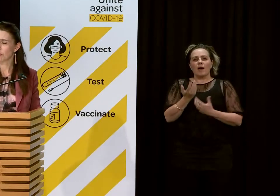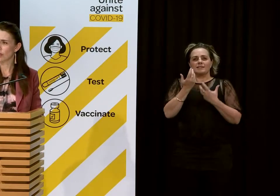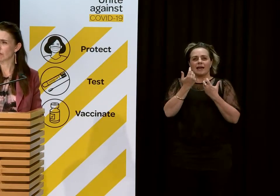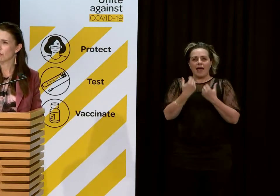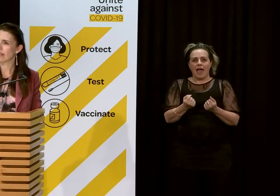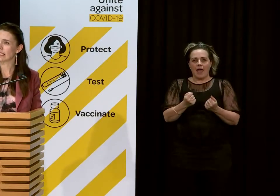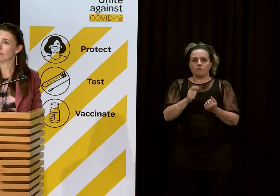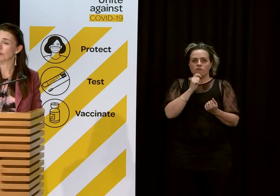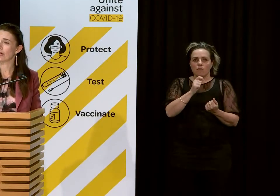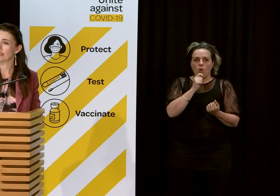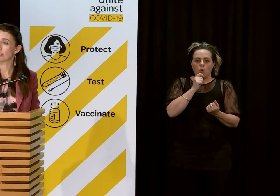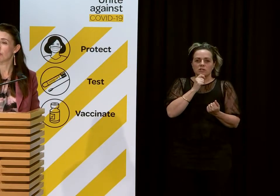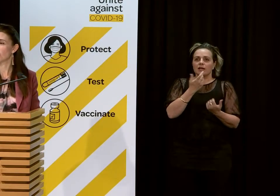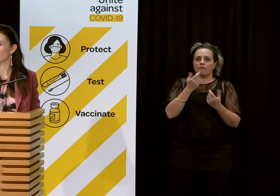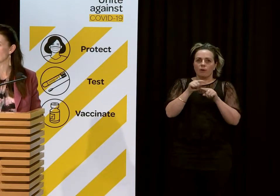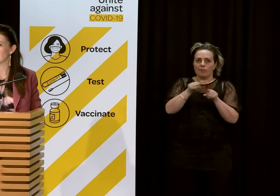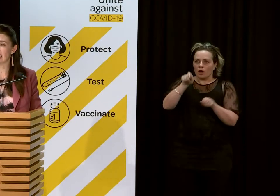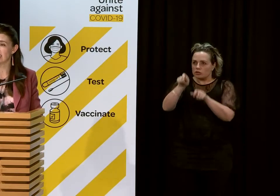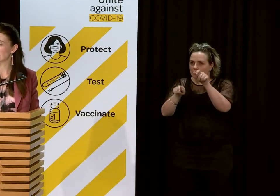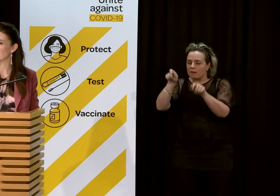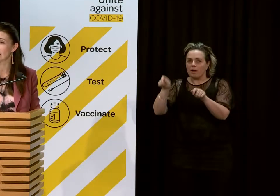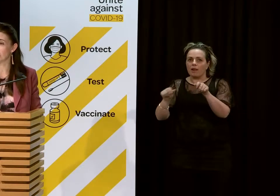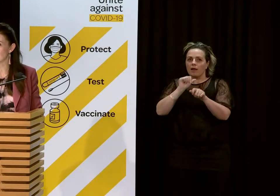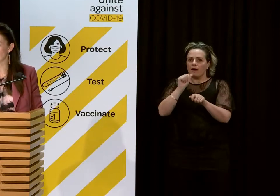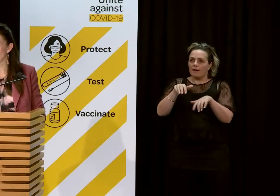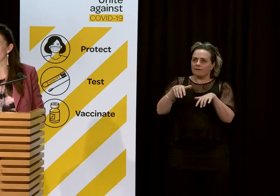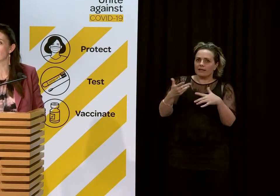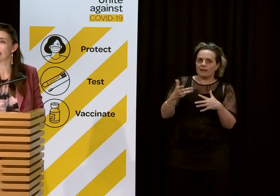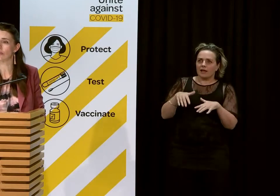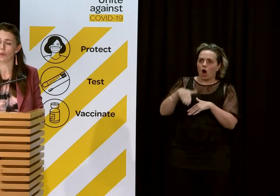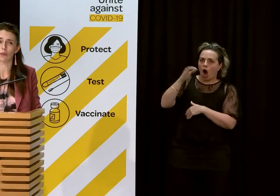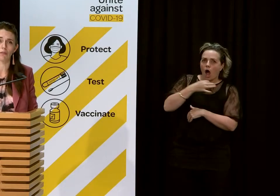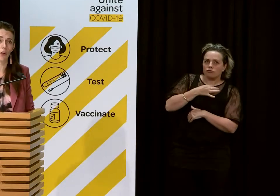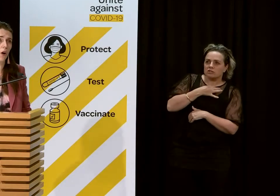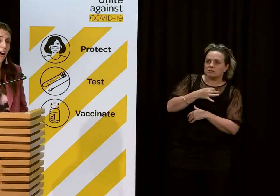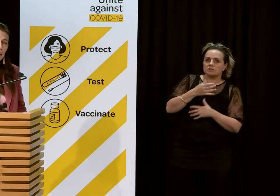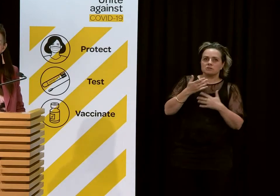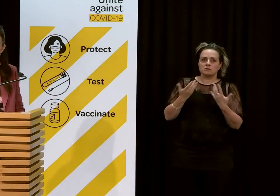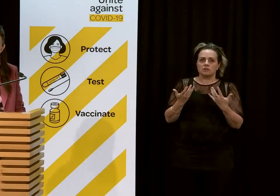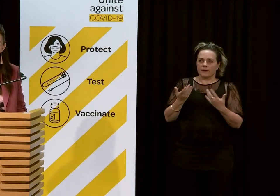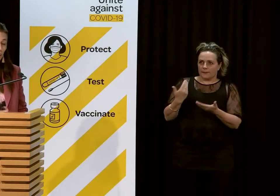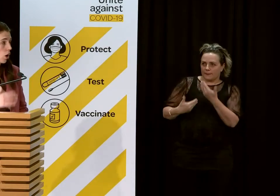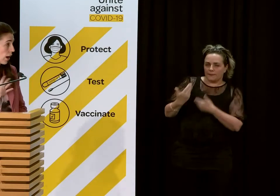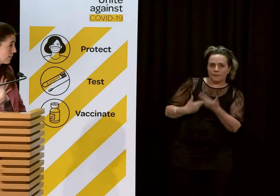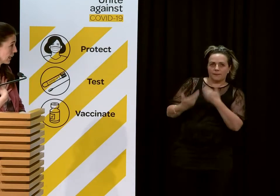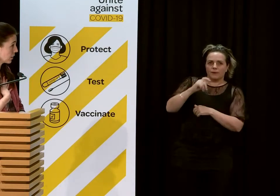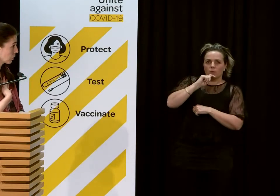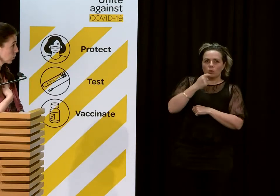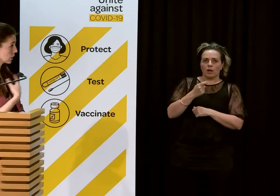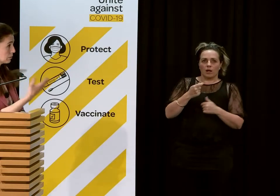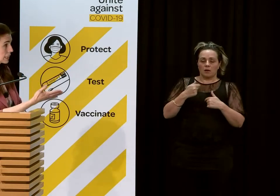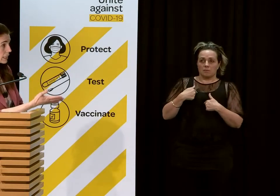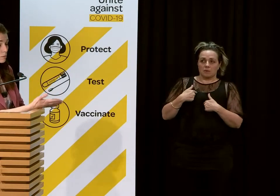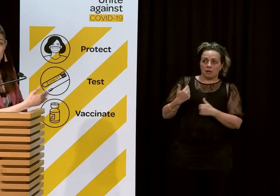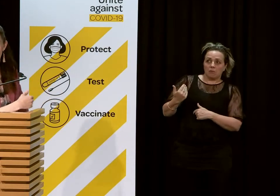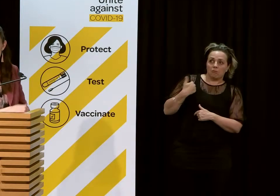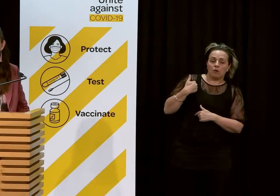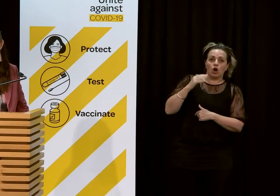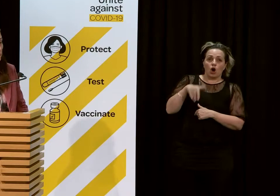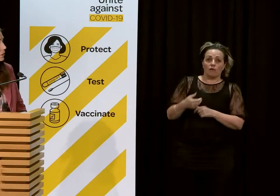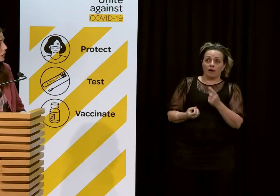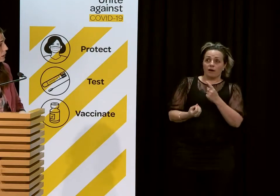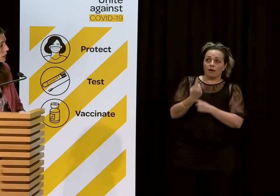proactive reporting from our team on the ground as to whether or not there's anything that's considered particularly high risk or of note. I haven't had it reported to me that there's been a